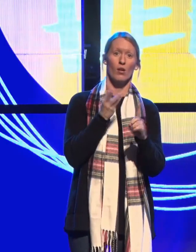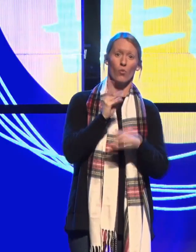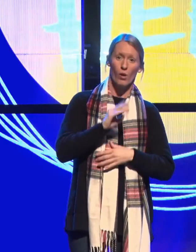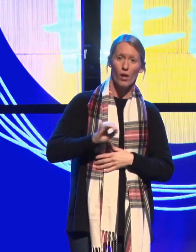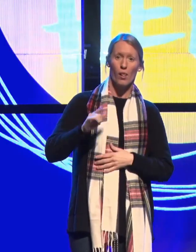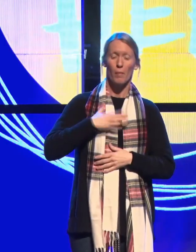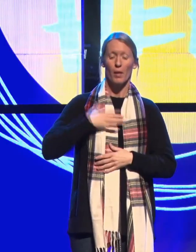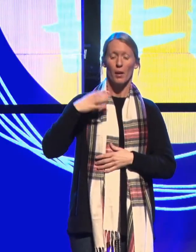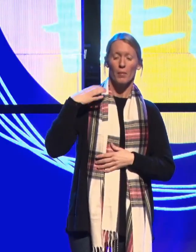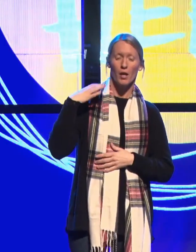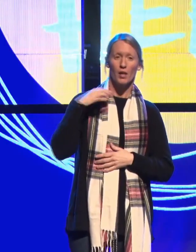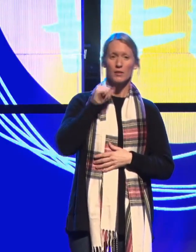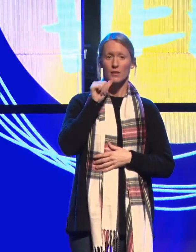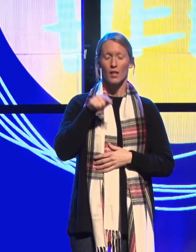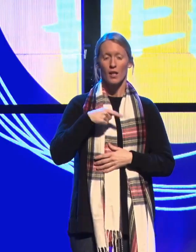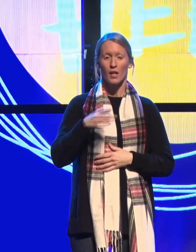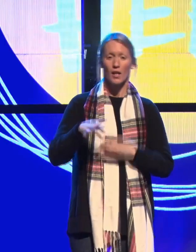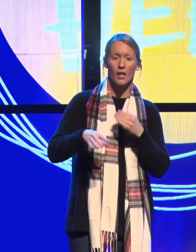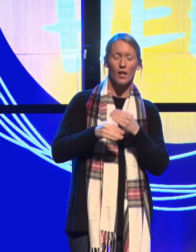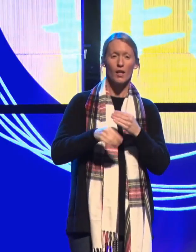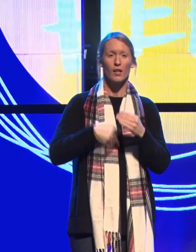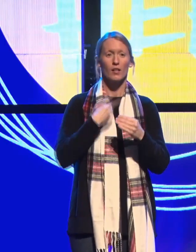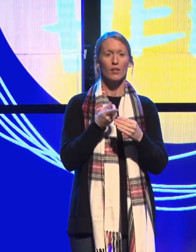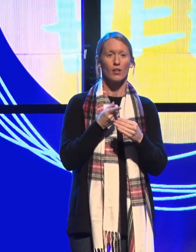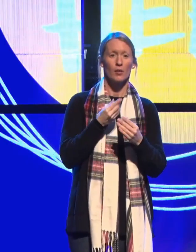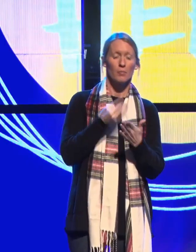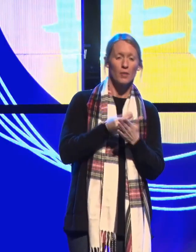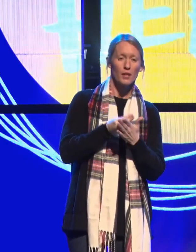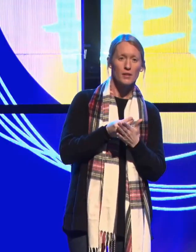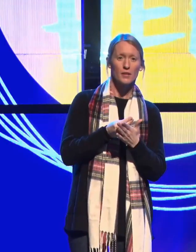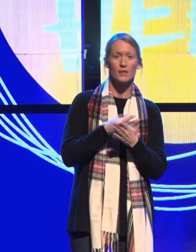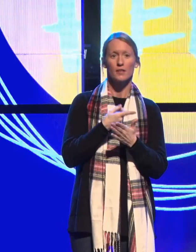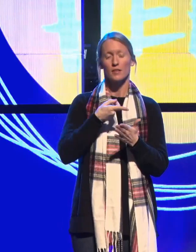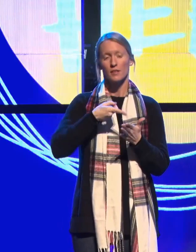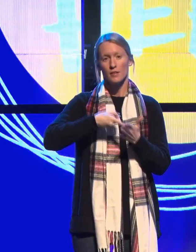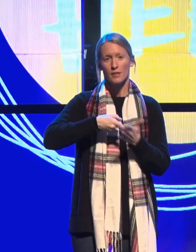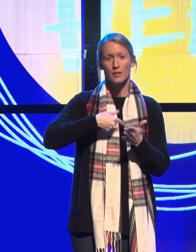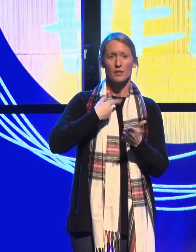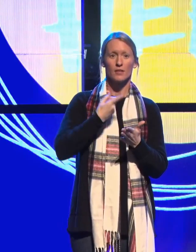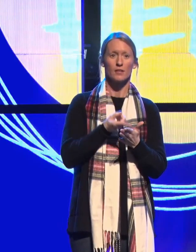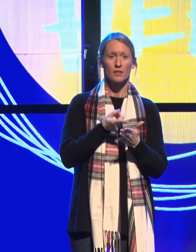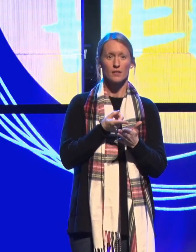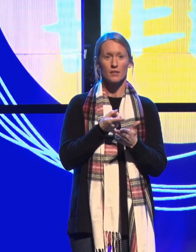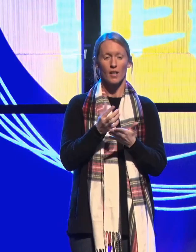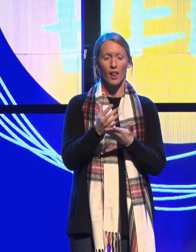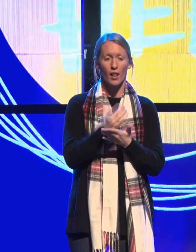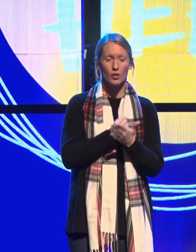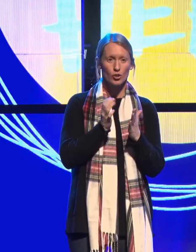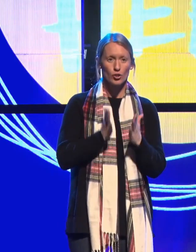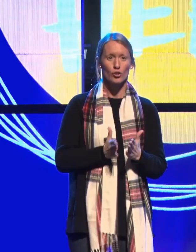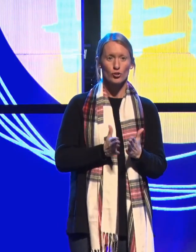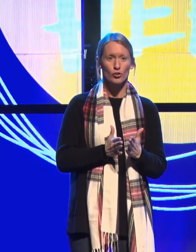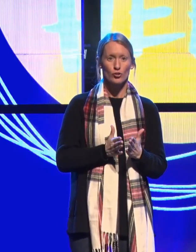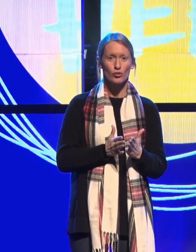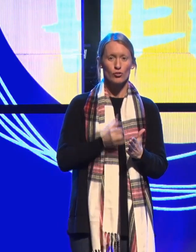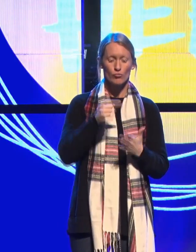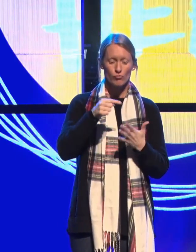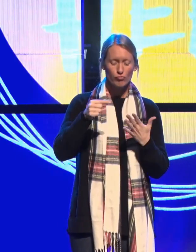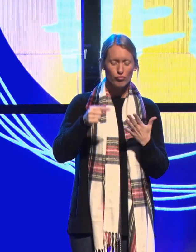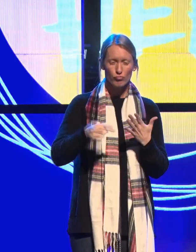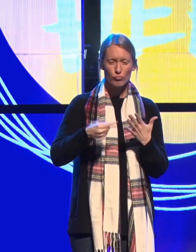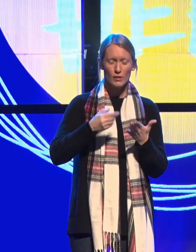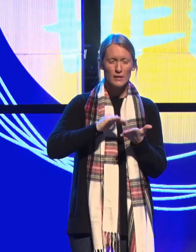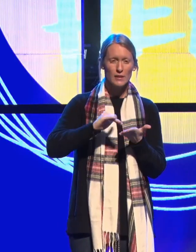not giving me a raise. Or it's those debt collectors. They're not like, I hate to break the news to